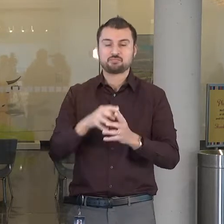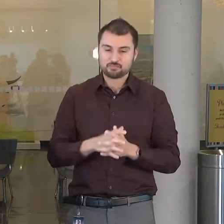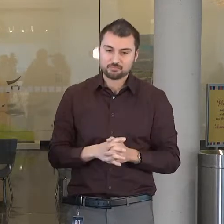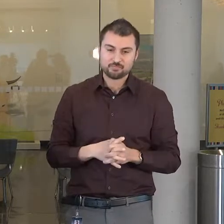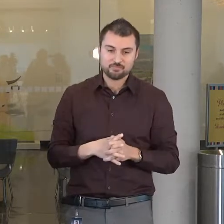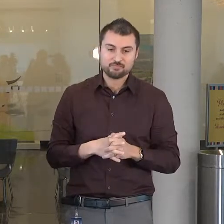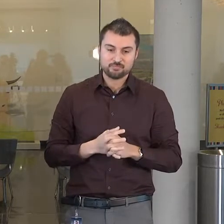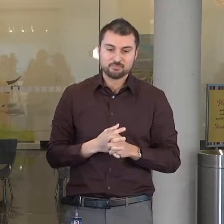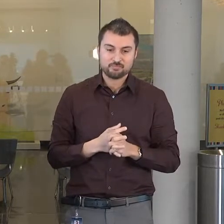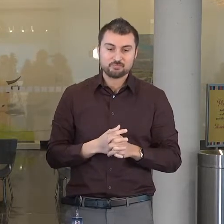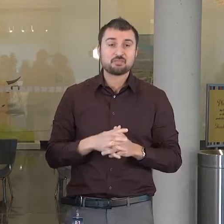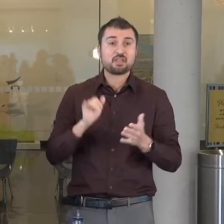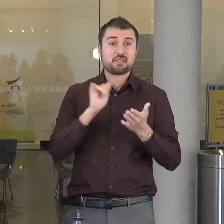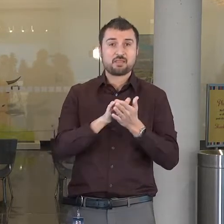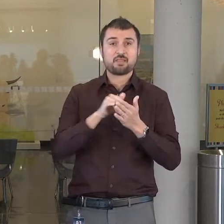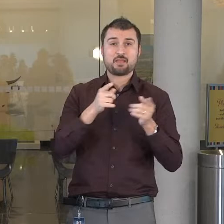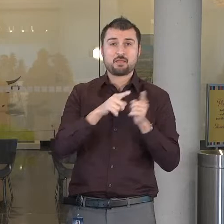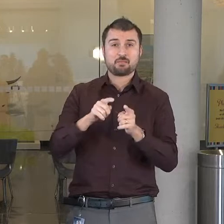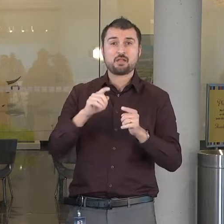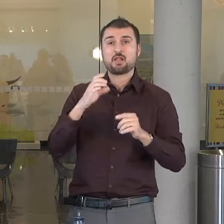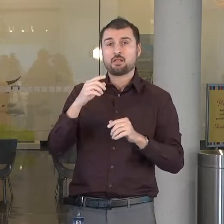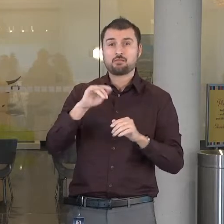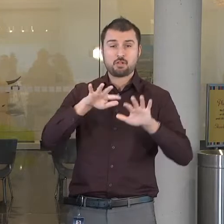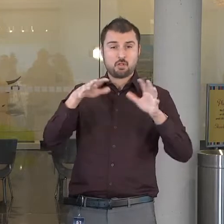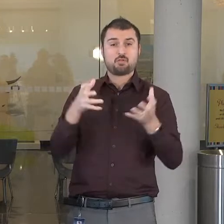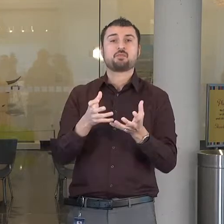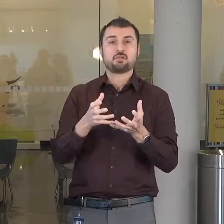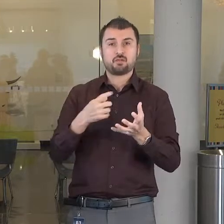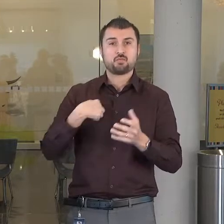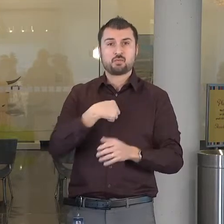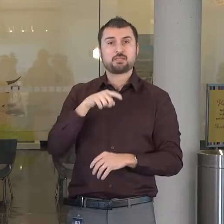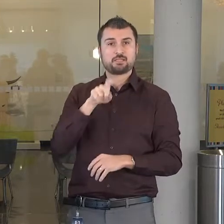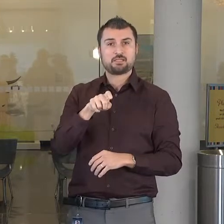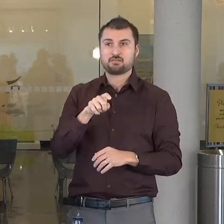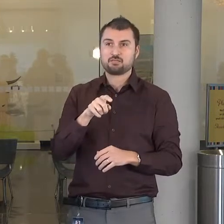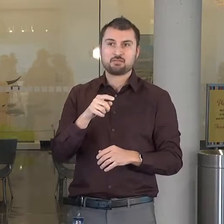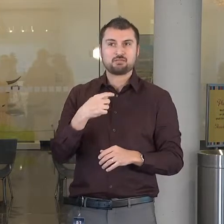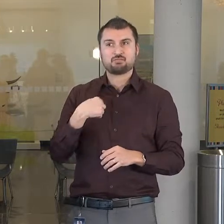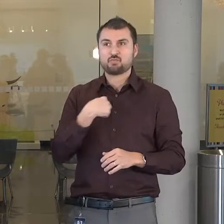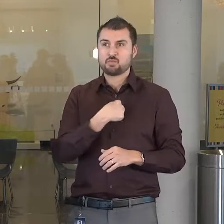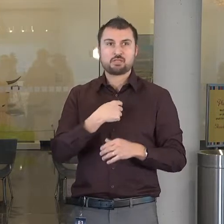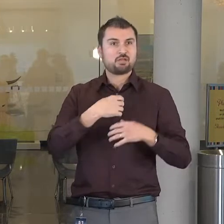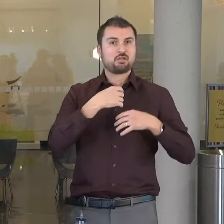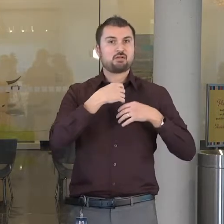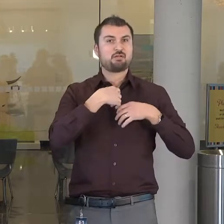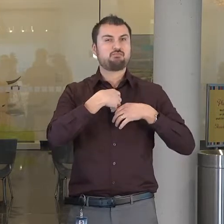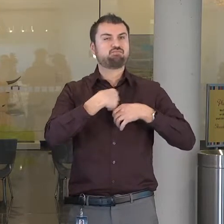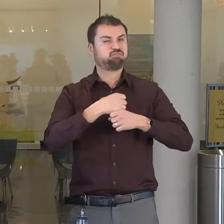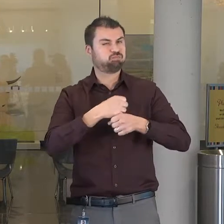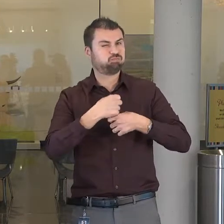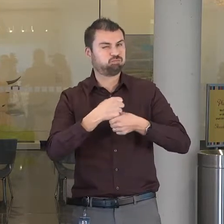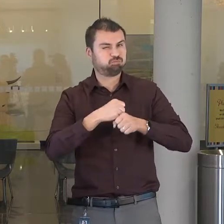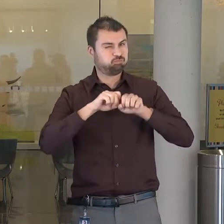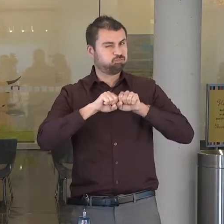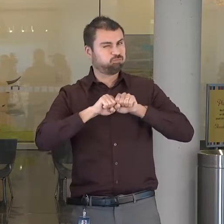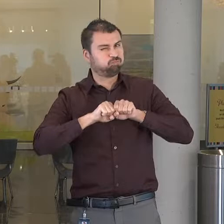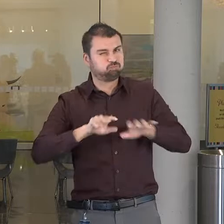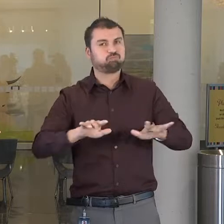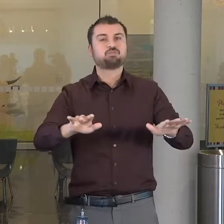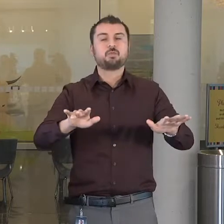as globally we were now mass producing, we were able to mass